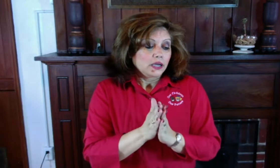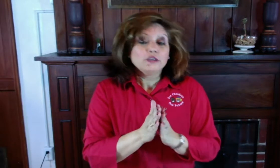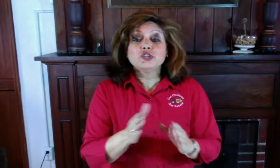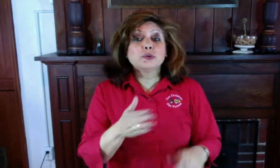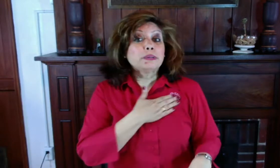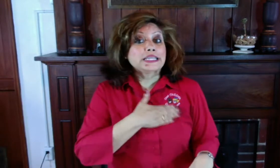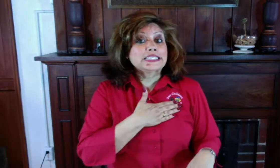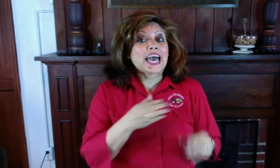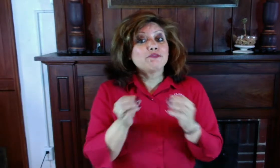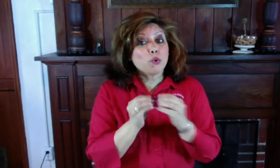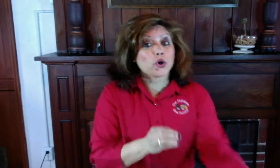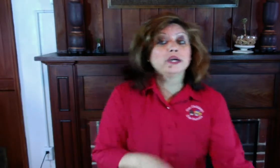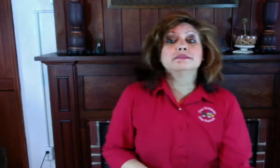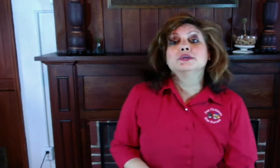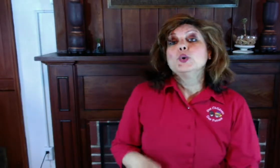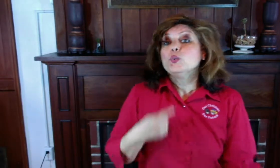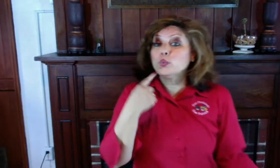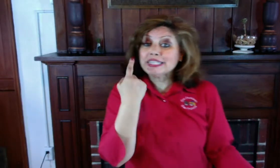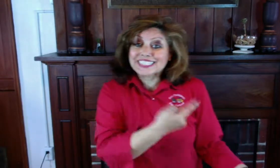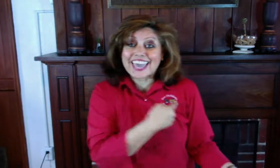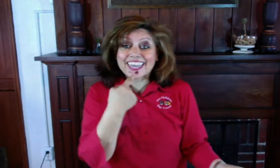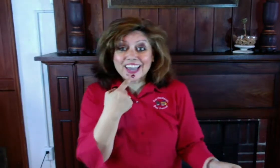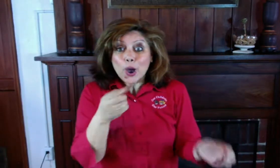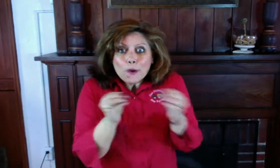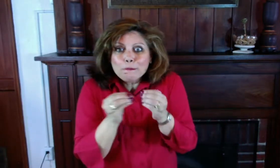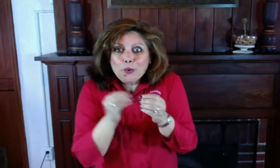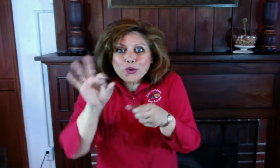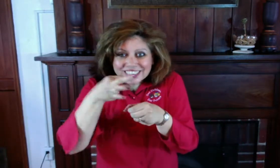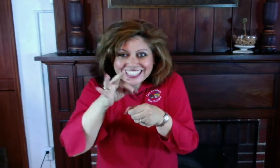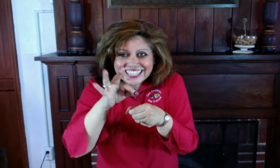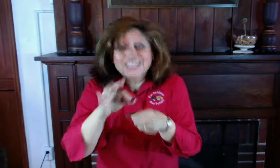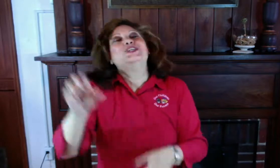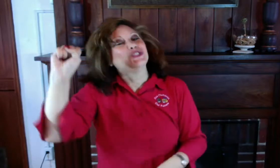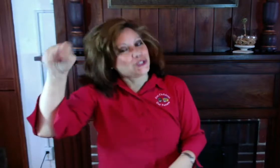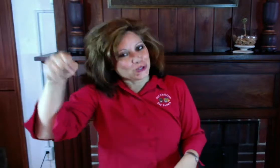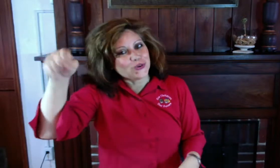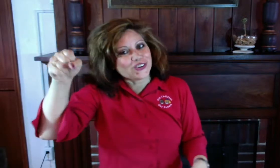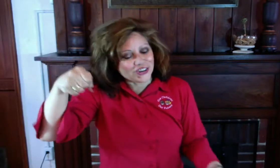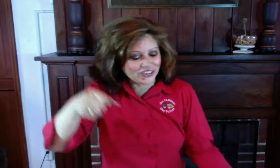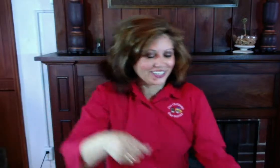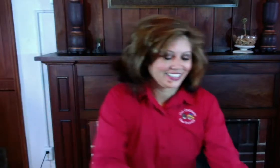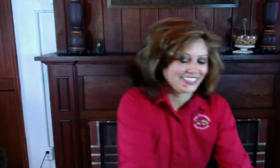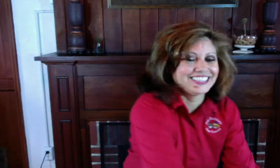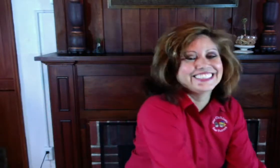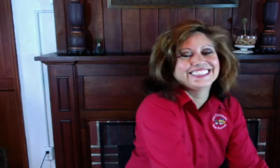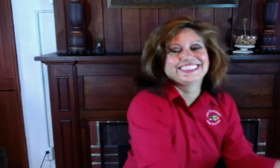if she could please have more, we say, "More tea? Sure."